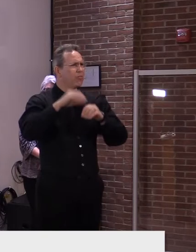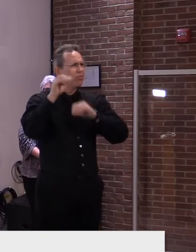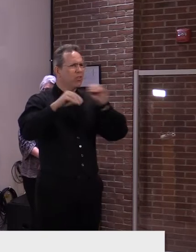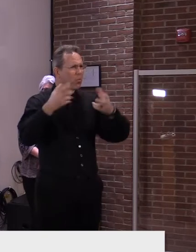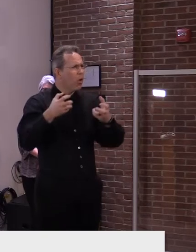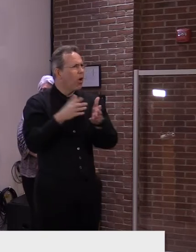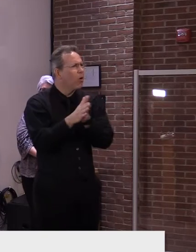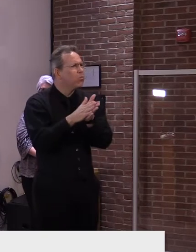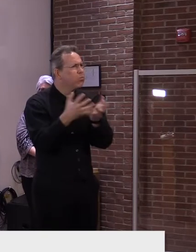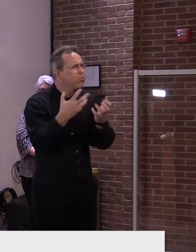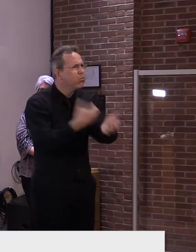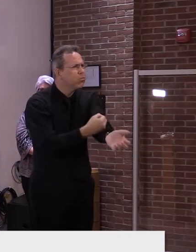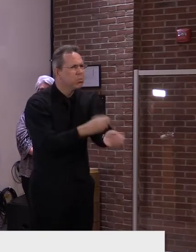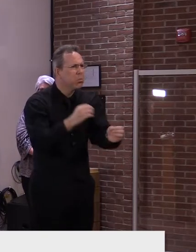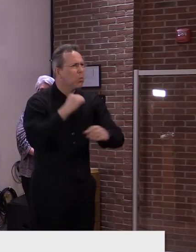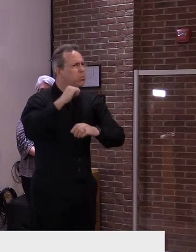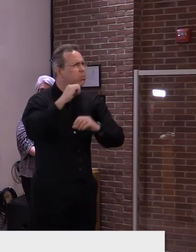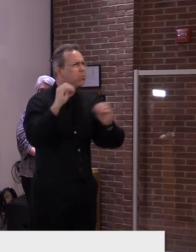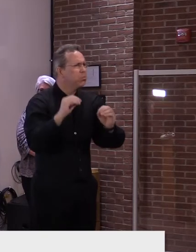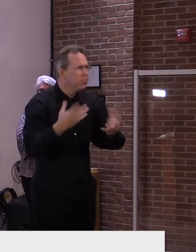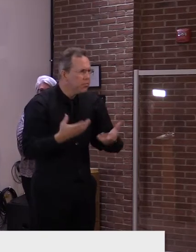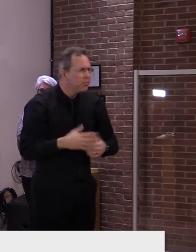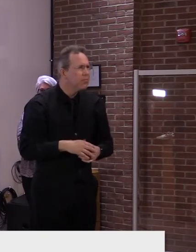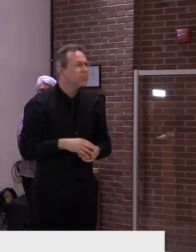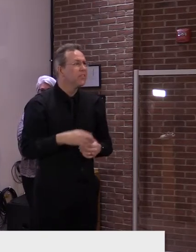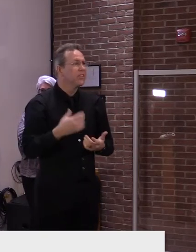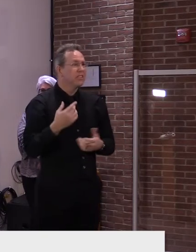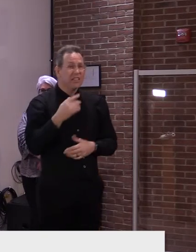above, it's going to be near 85%.